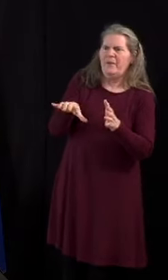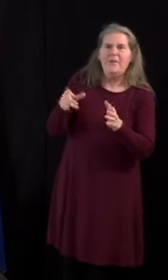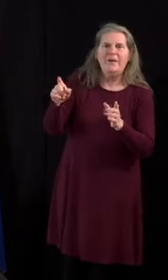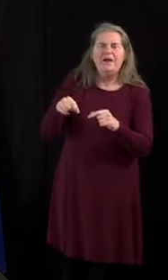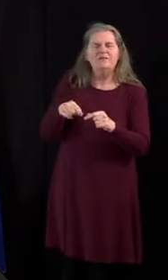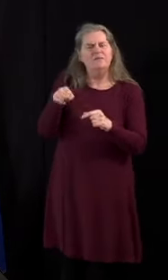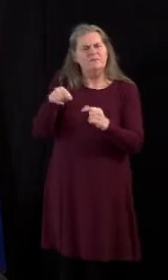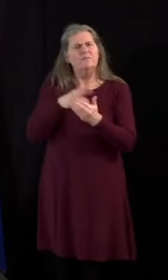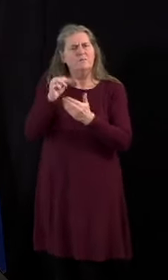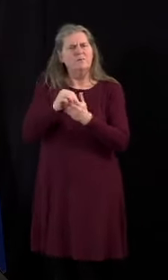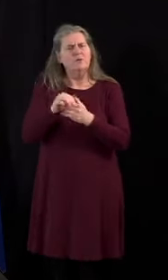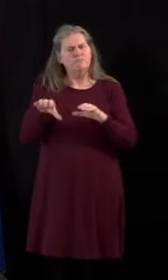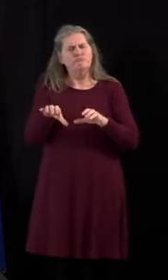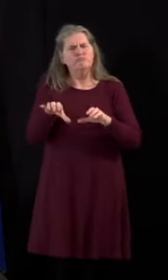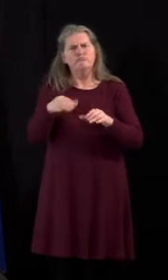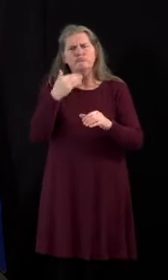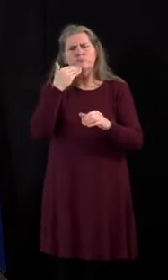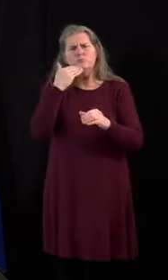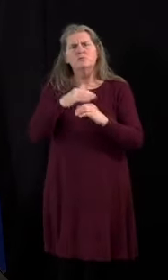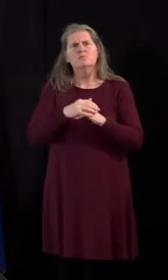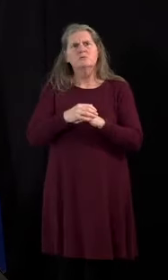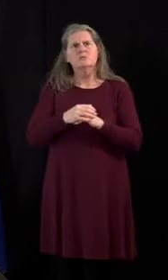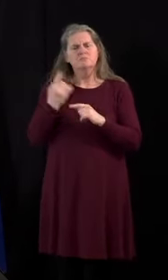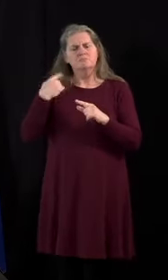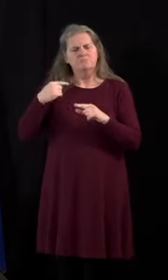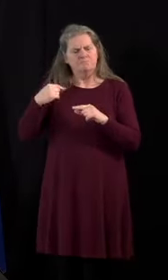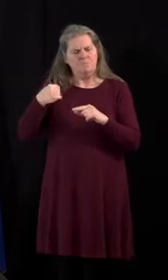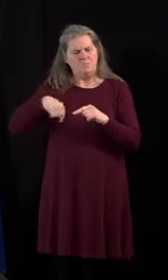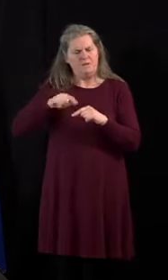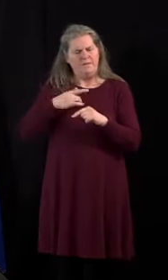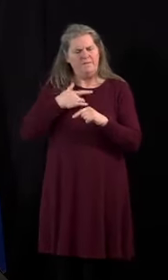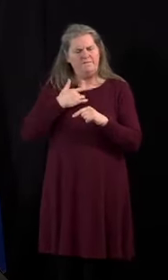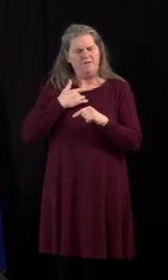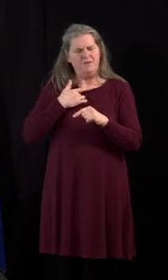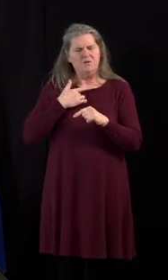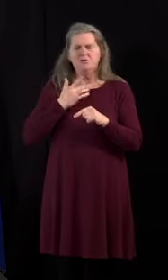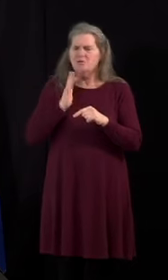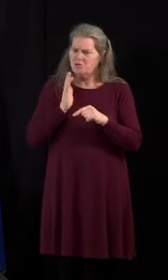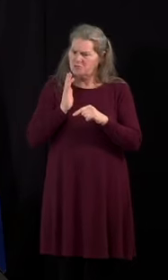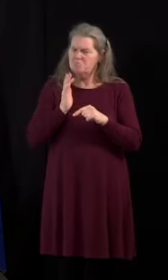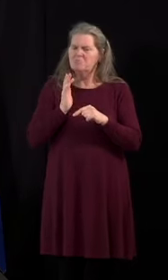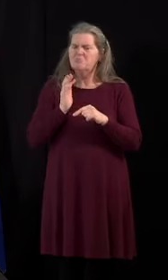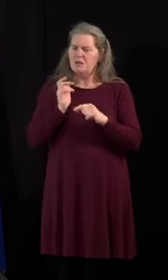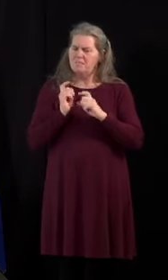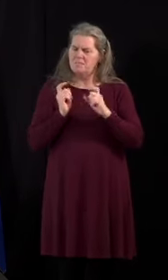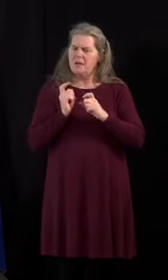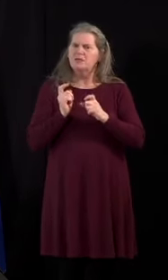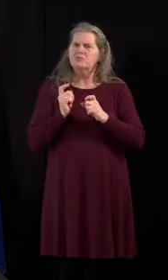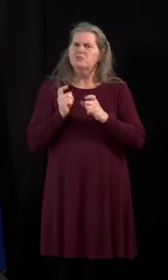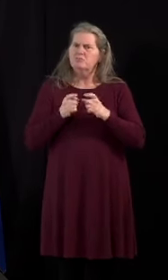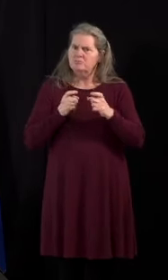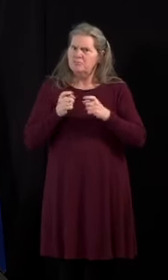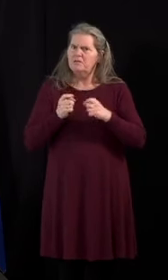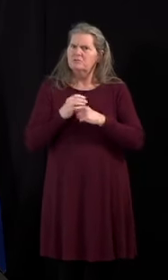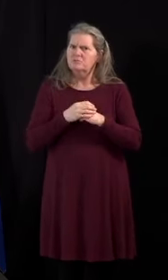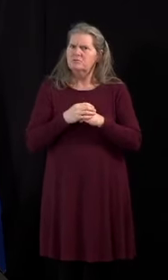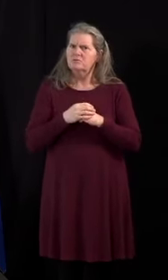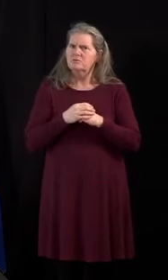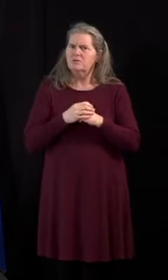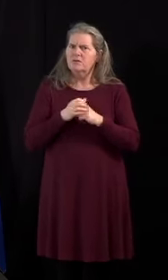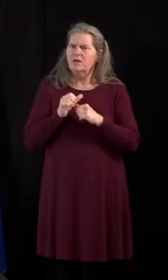together, and it's something that we feel other jurisdictions have handled this particular